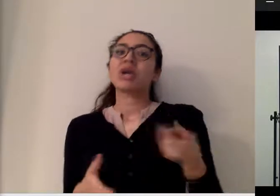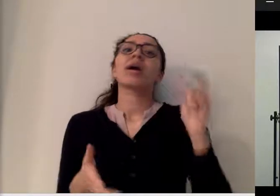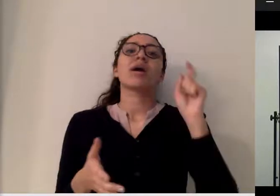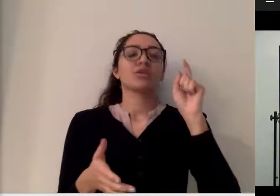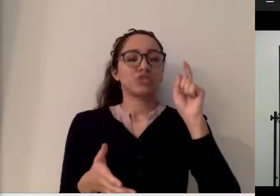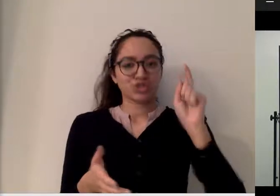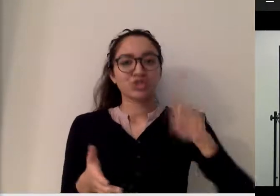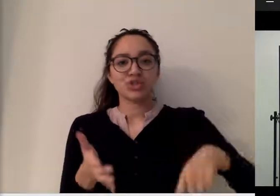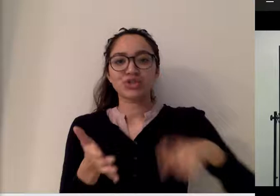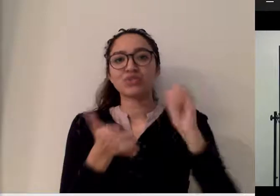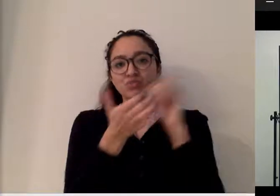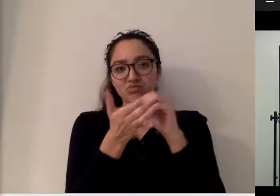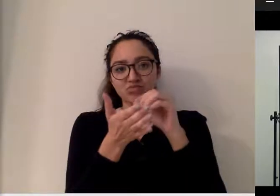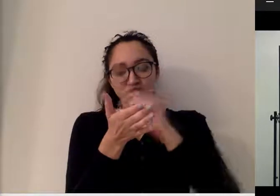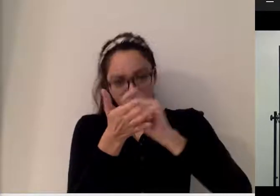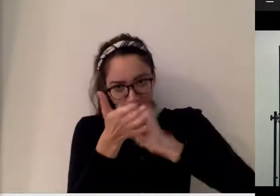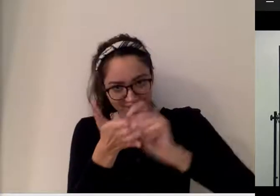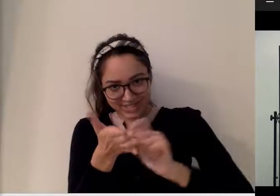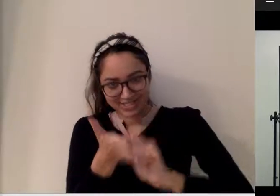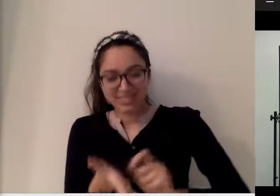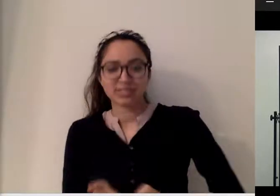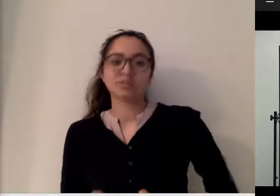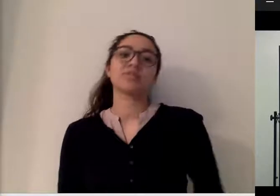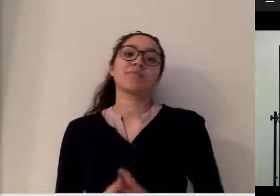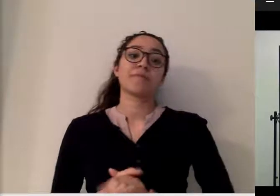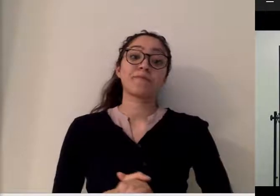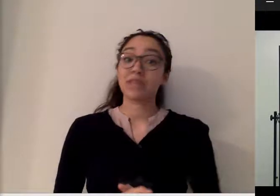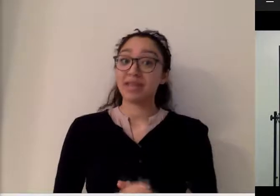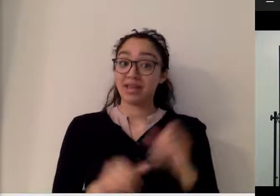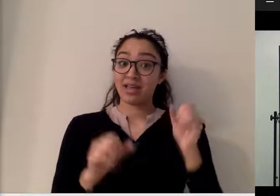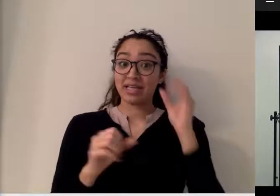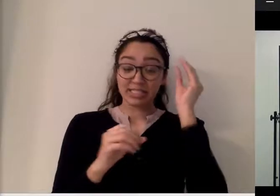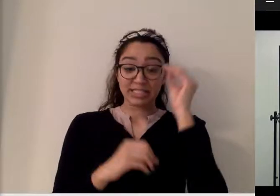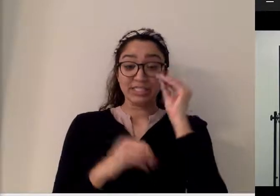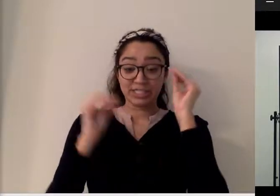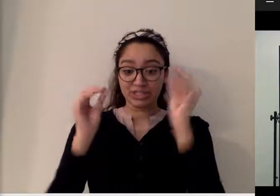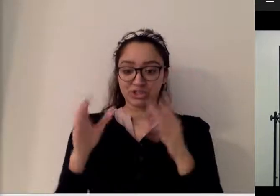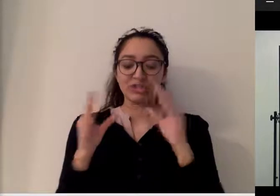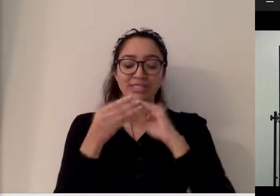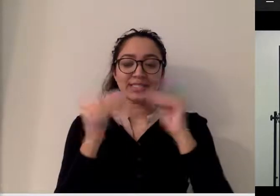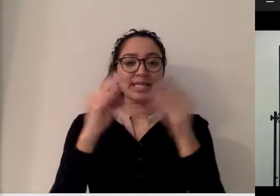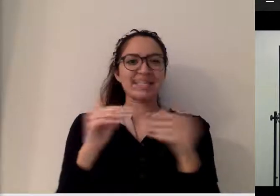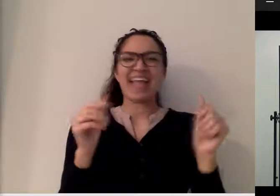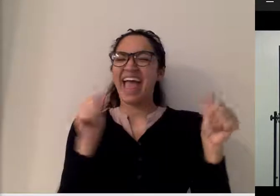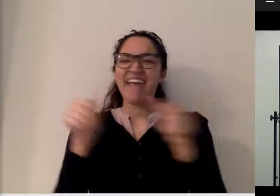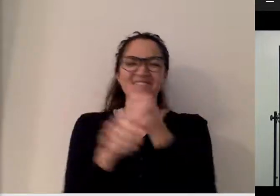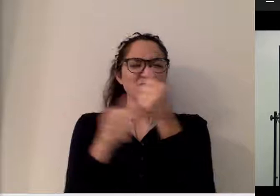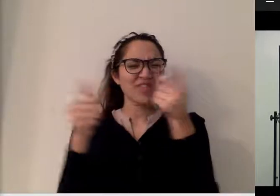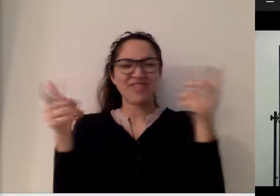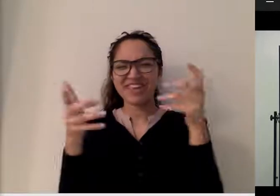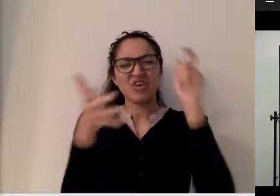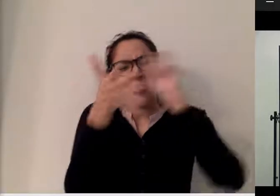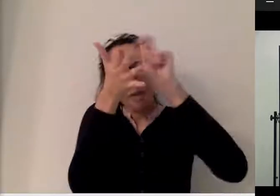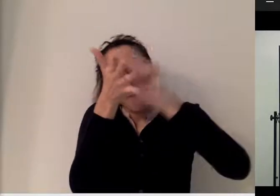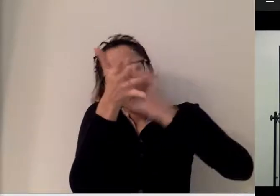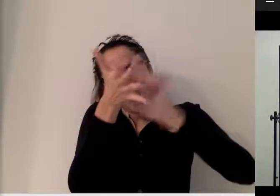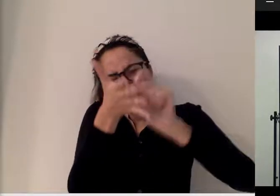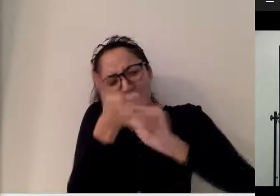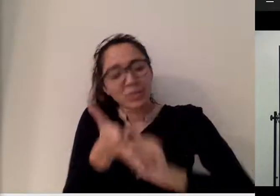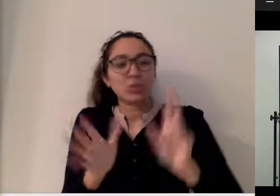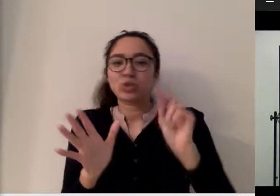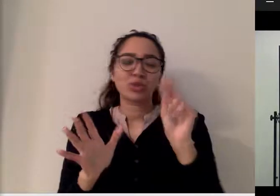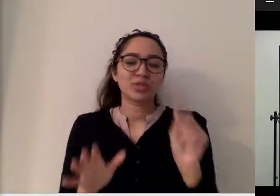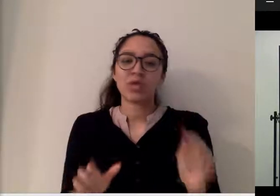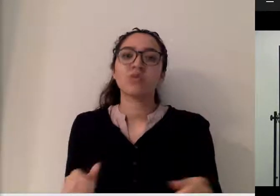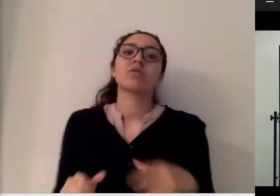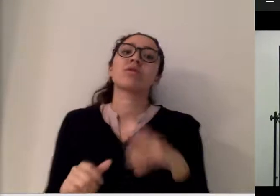Are you able to write down everything the teacher says? No, unless you are the fastest writer ever. So that means all the